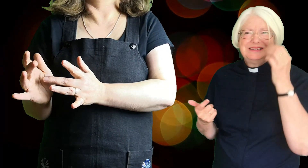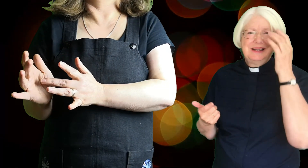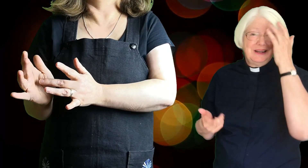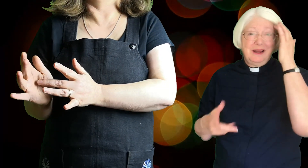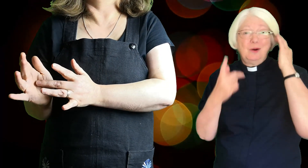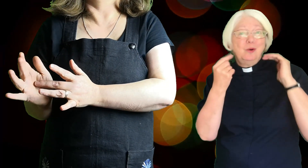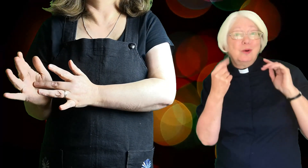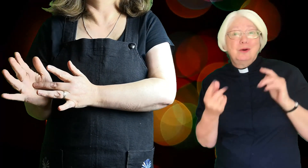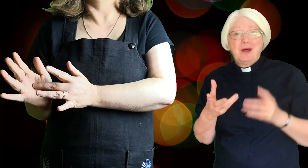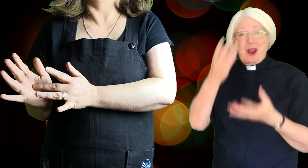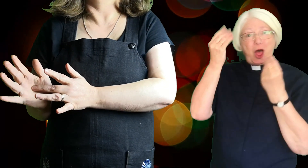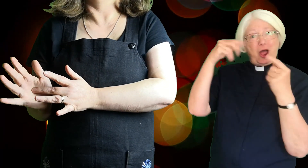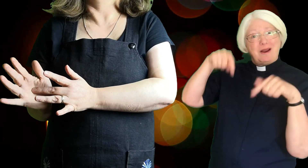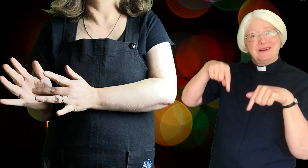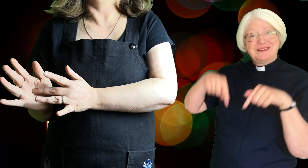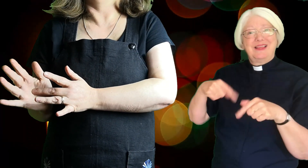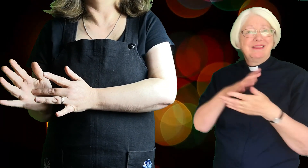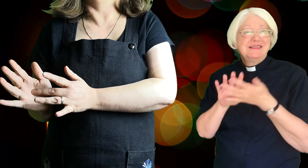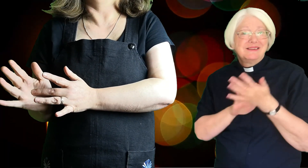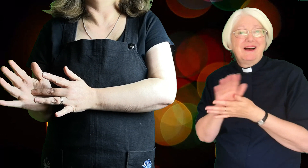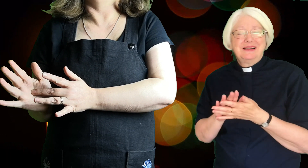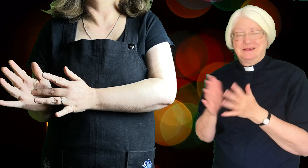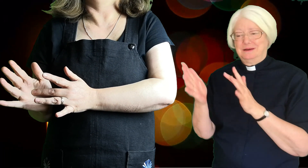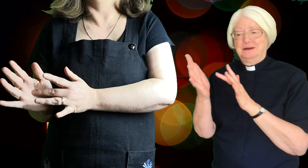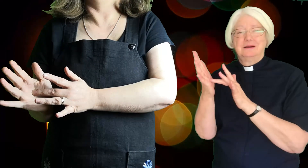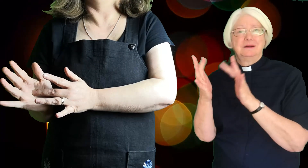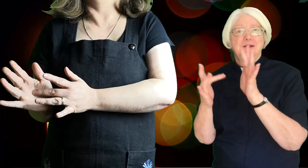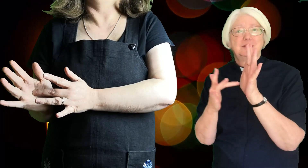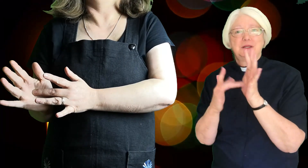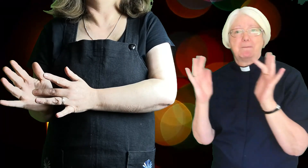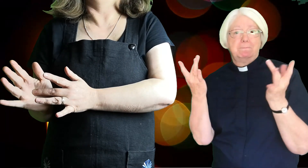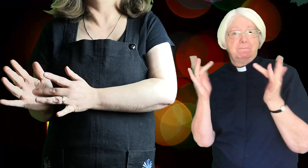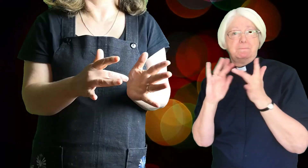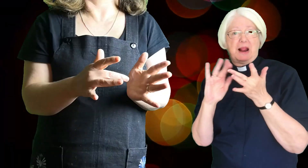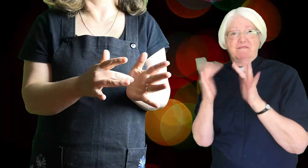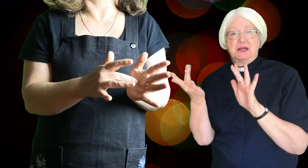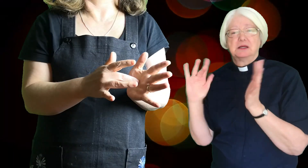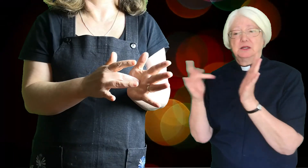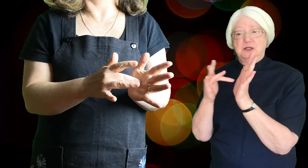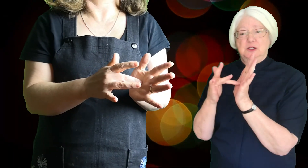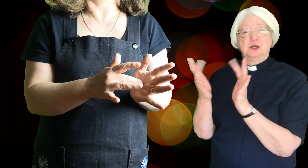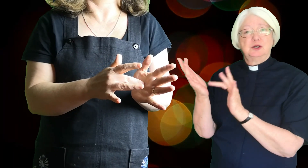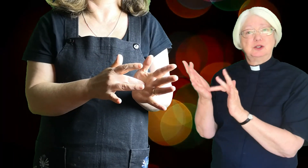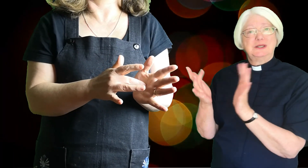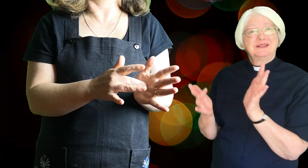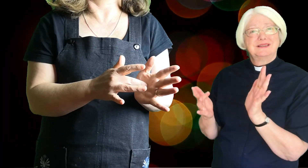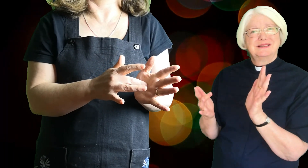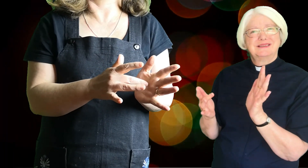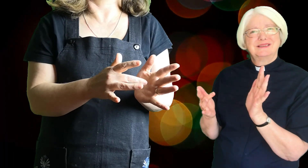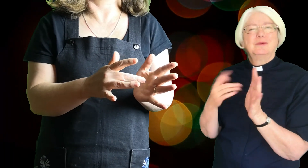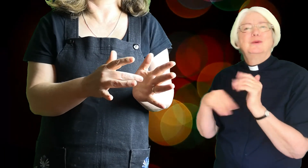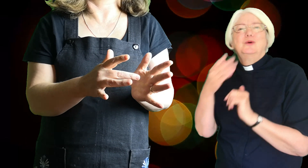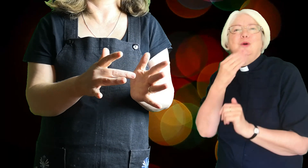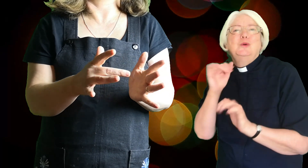Maybe if you don't know any sign language, you could learn this sign, Jesus, using the middle fingers of